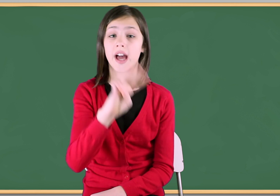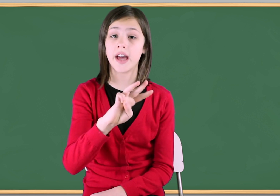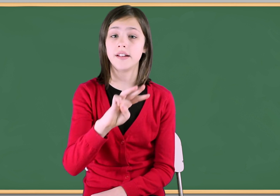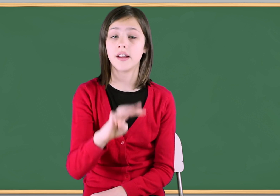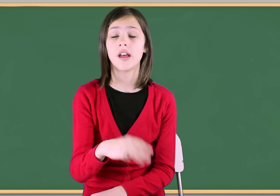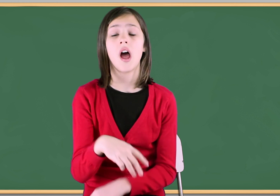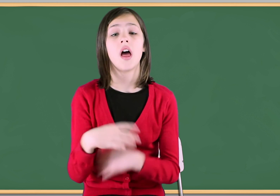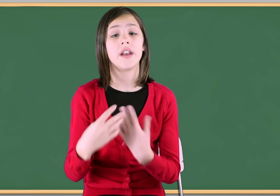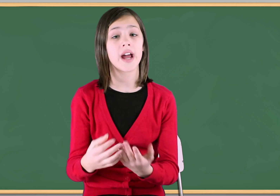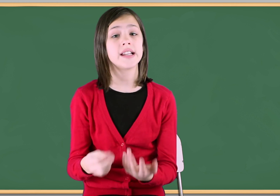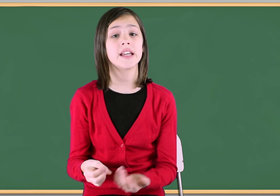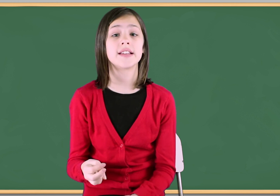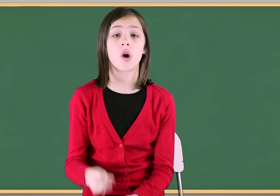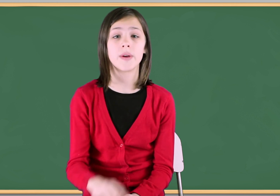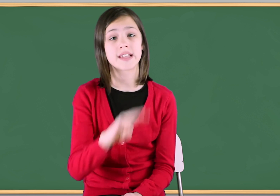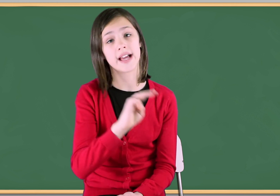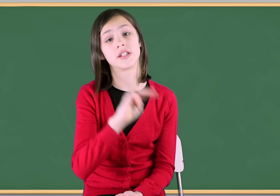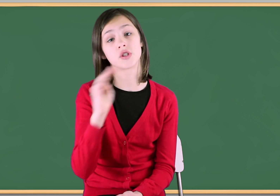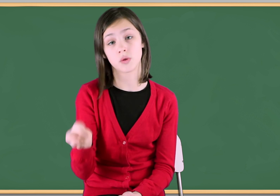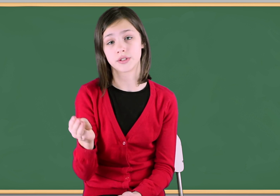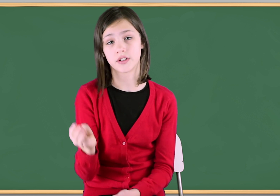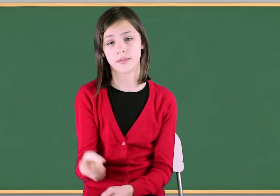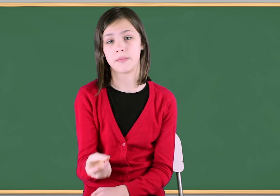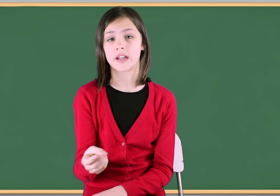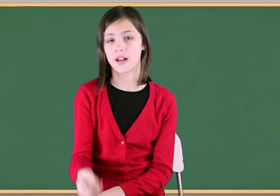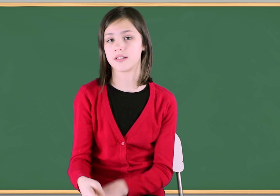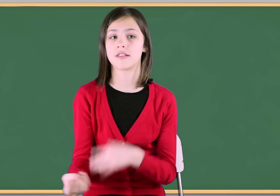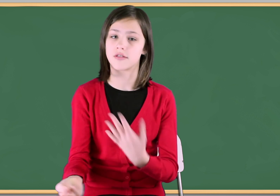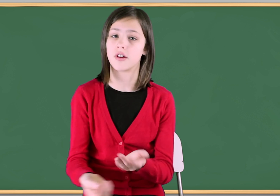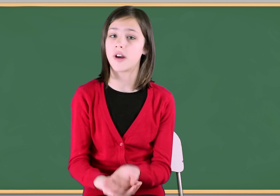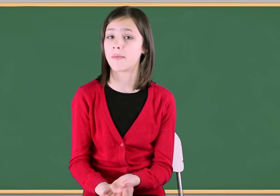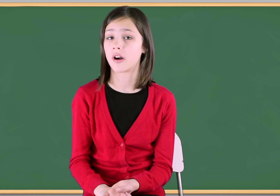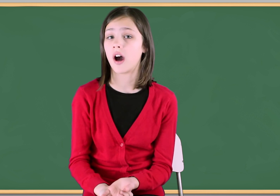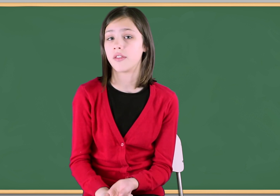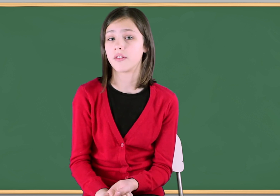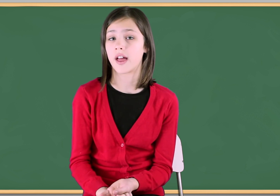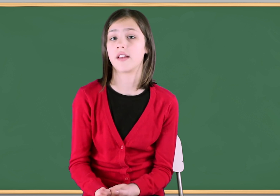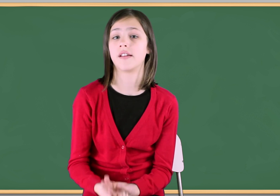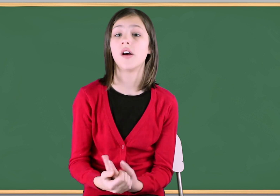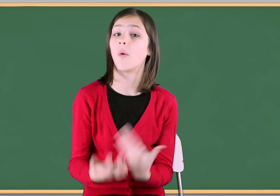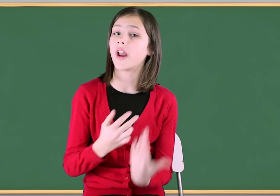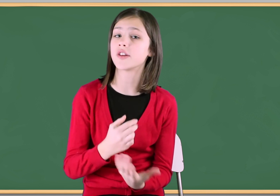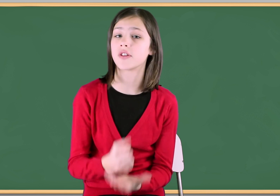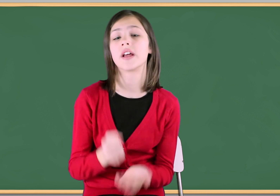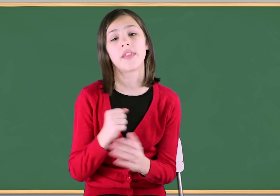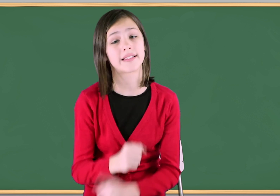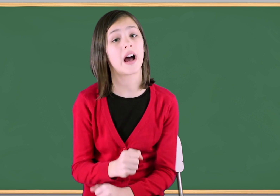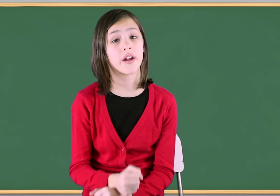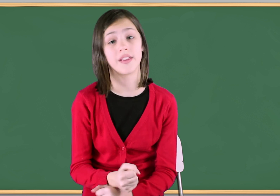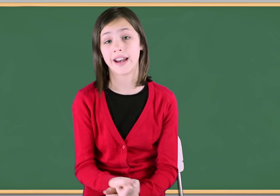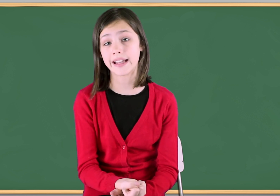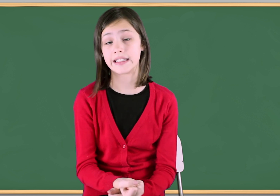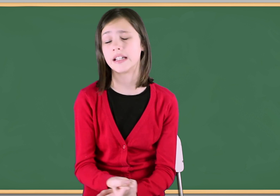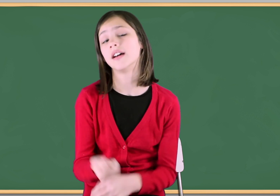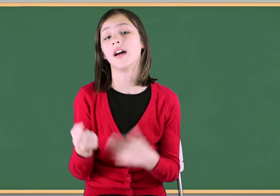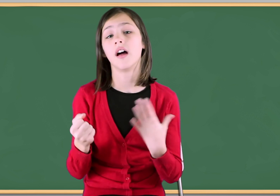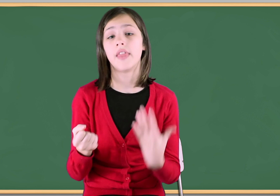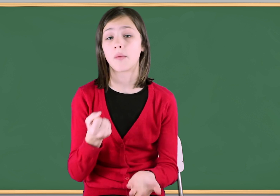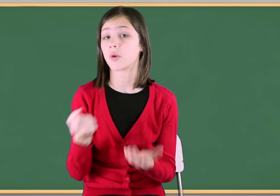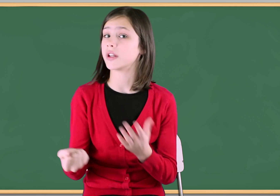head. 90 is always head to shoulder because there's no number other than 100 that's higher than 90 that we're going to